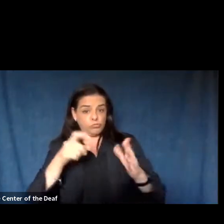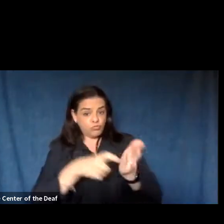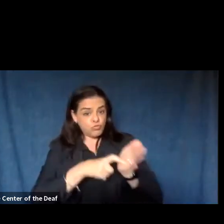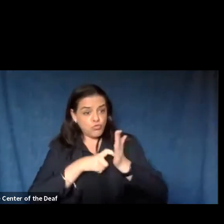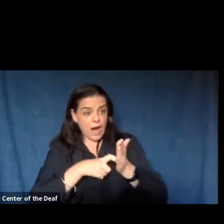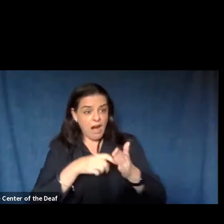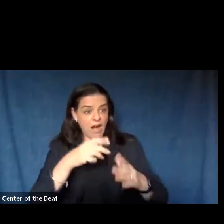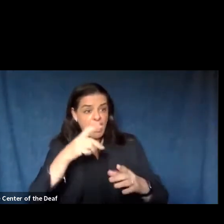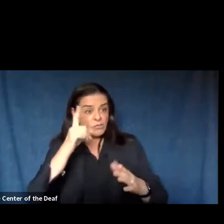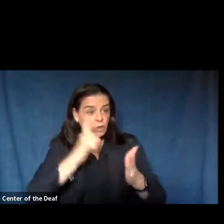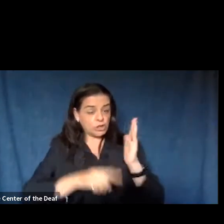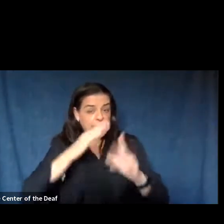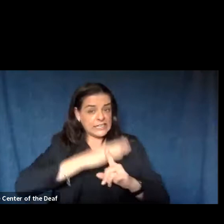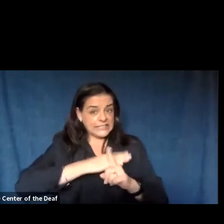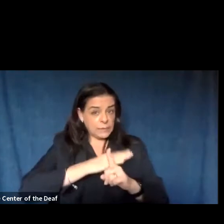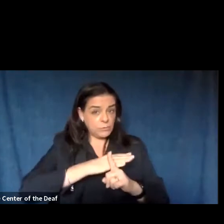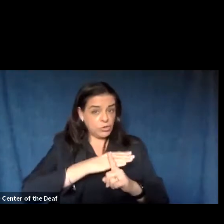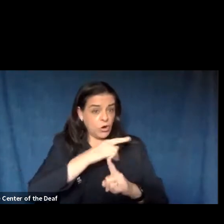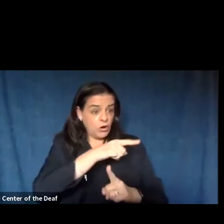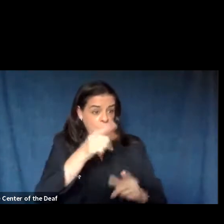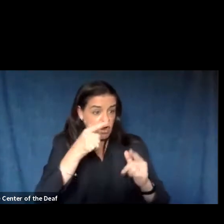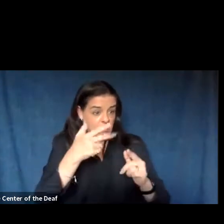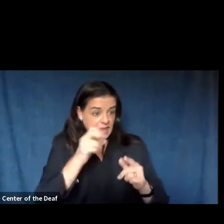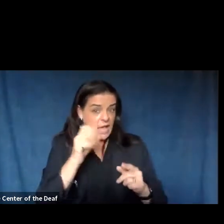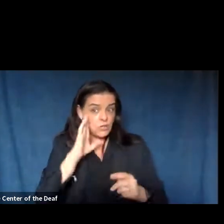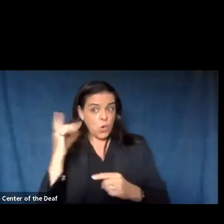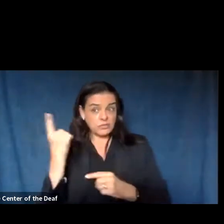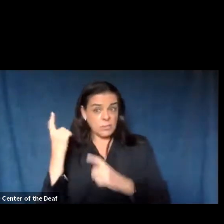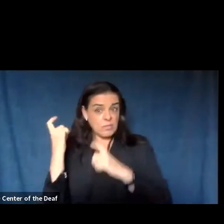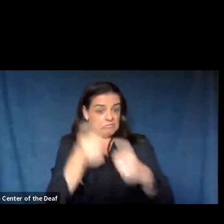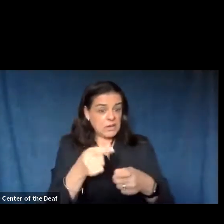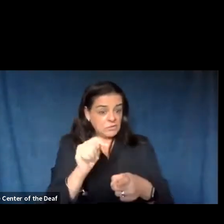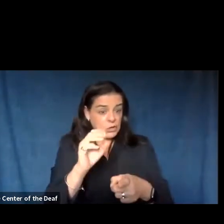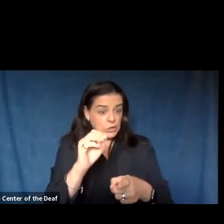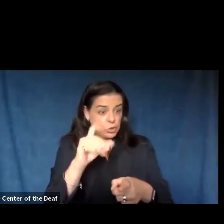be provided with the tools to do so?